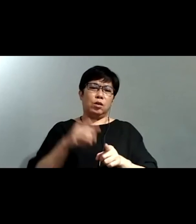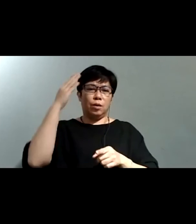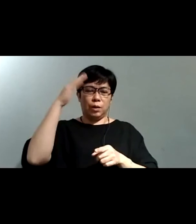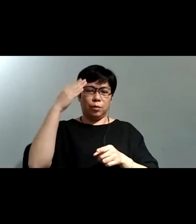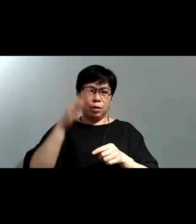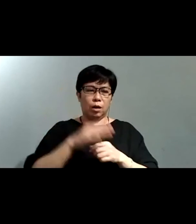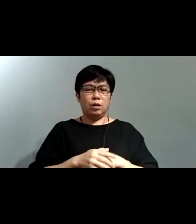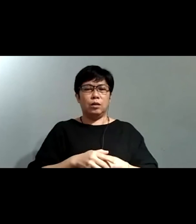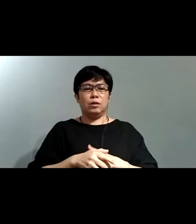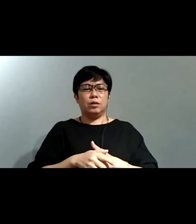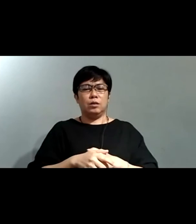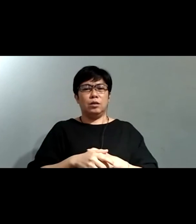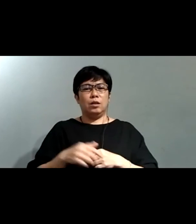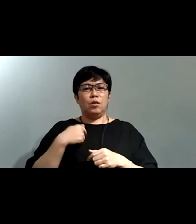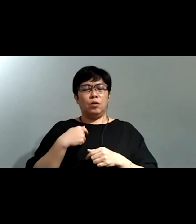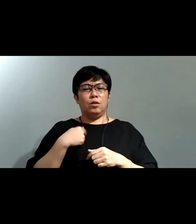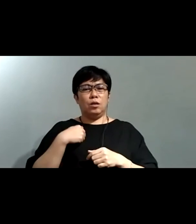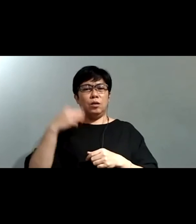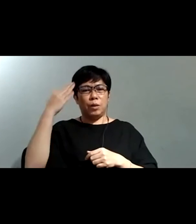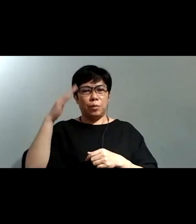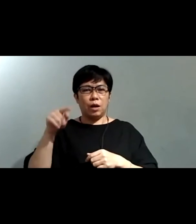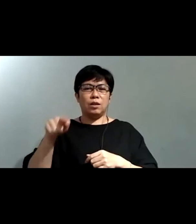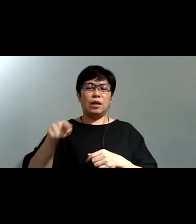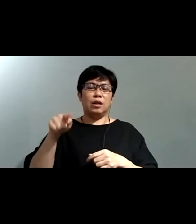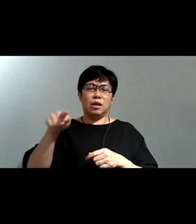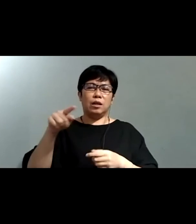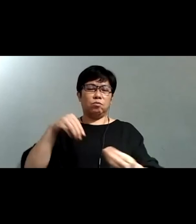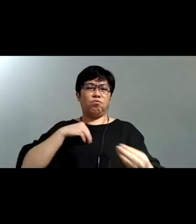of empathy building. And then use the